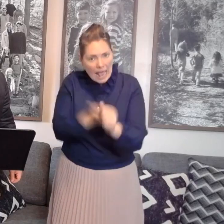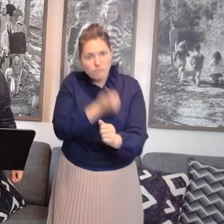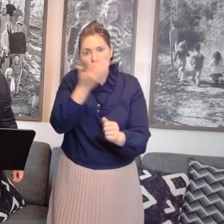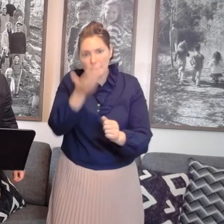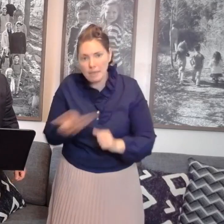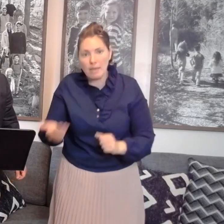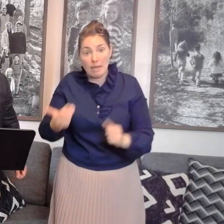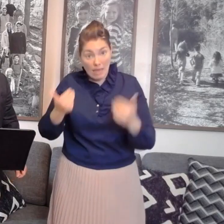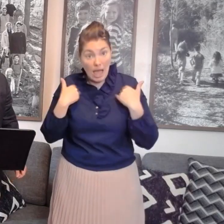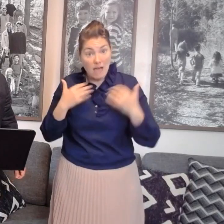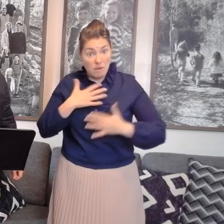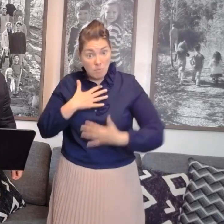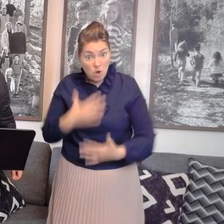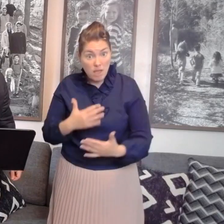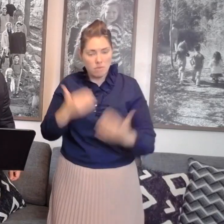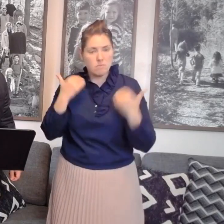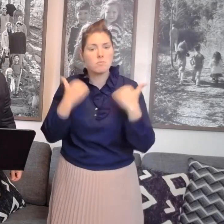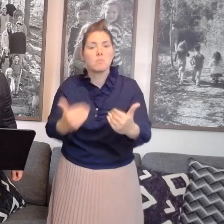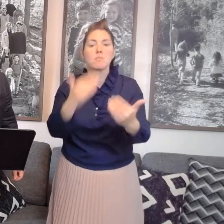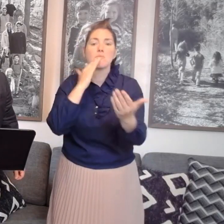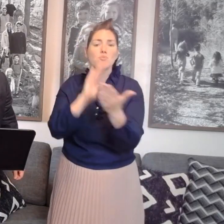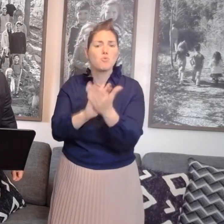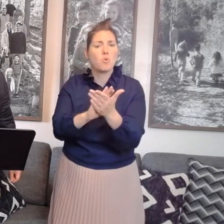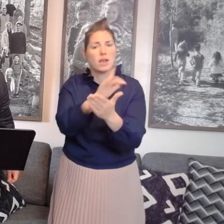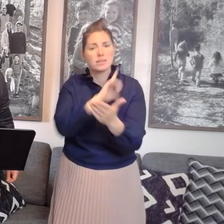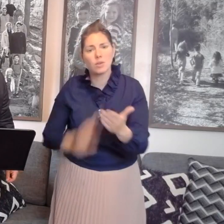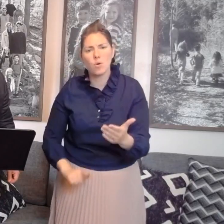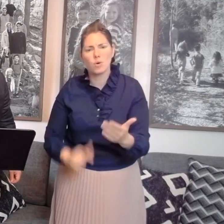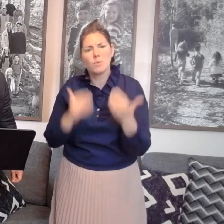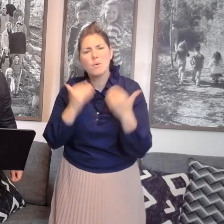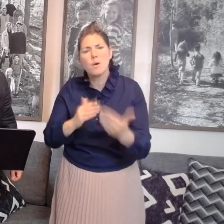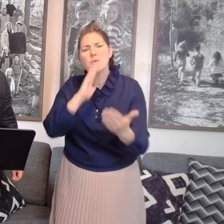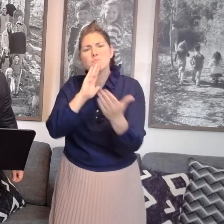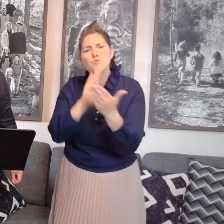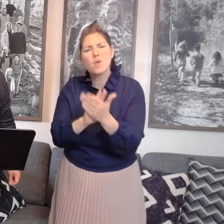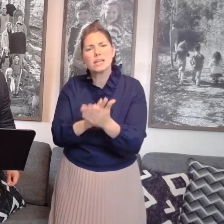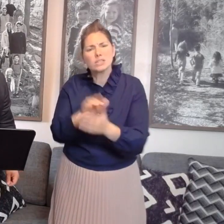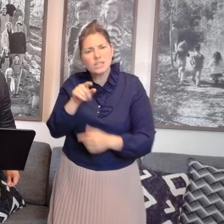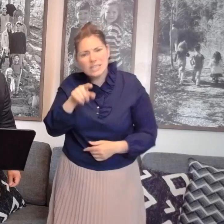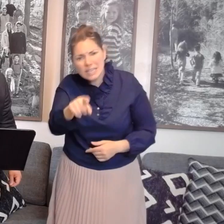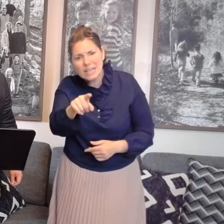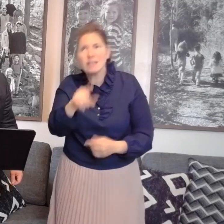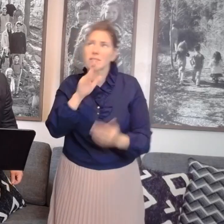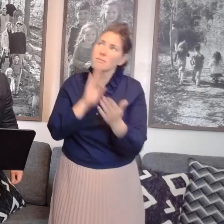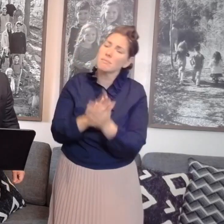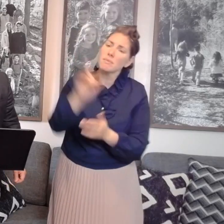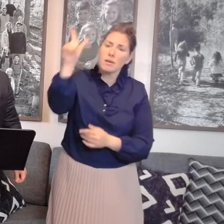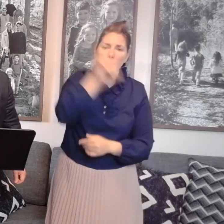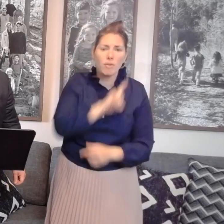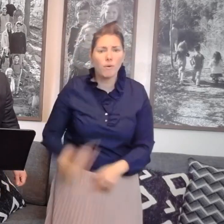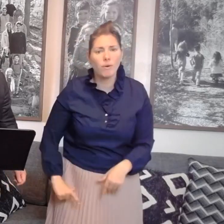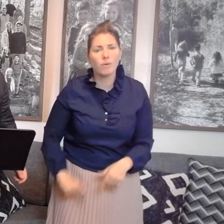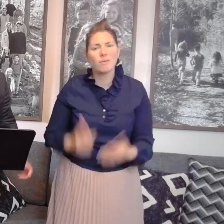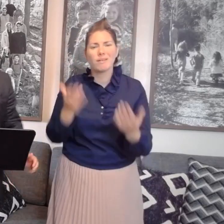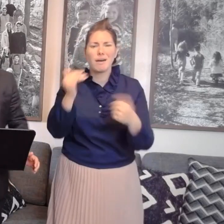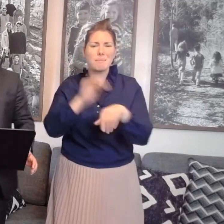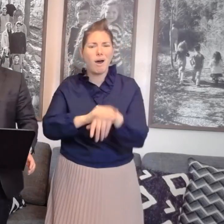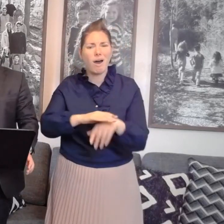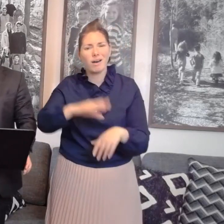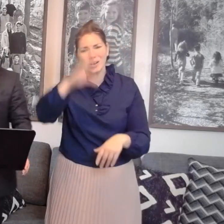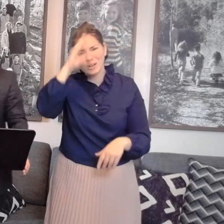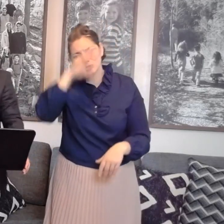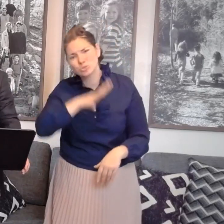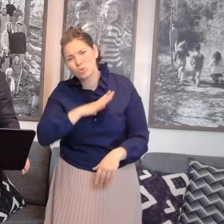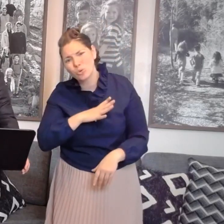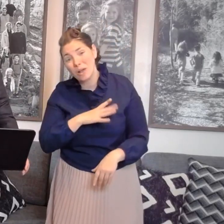Lord. Praise ye the Lord. Come on, sir.